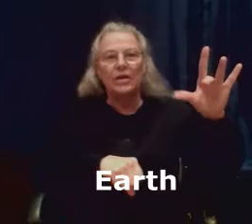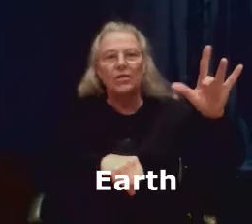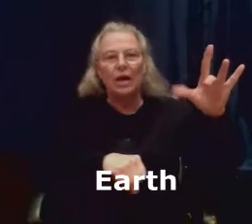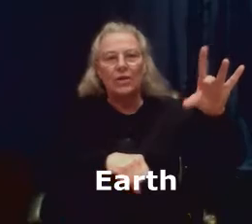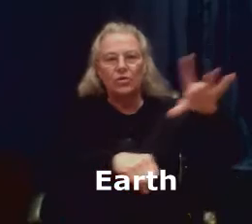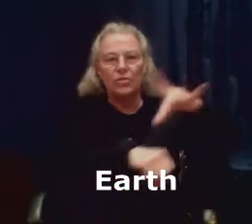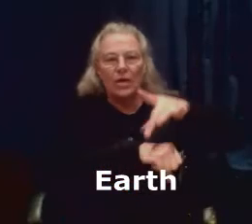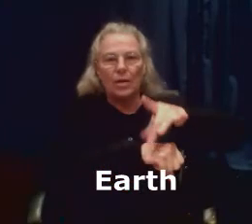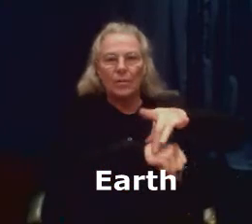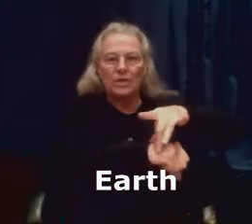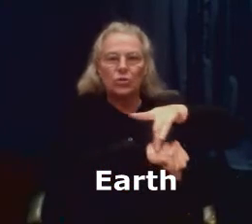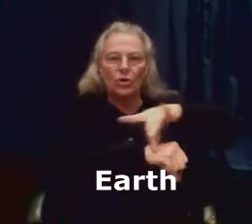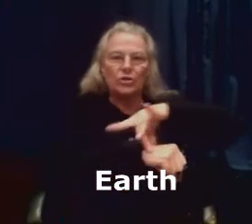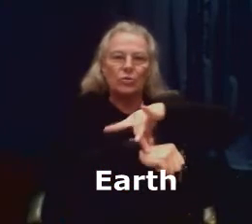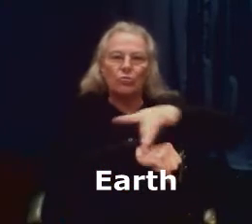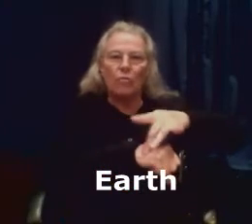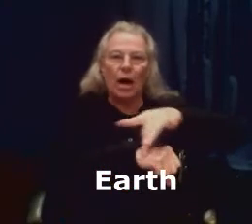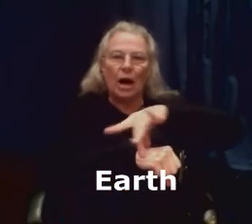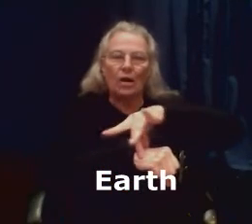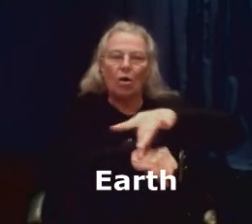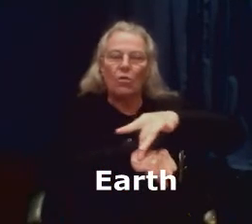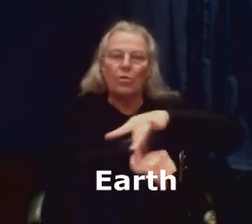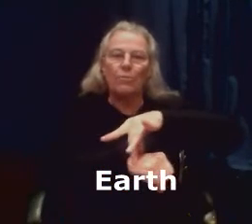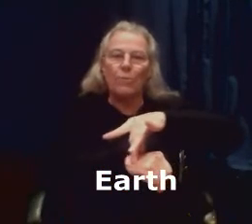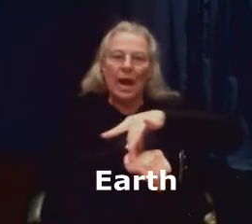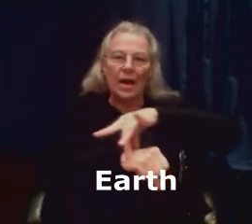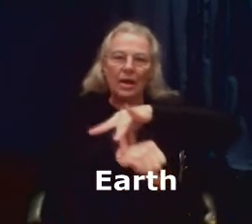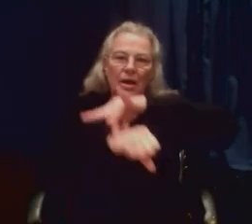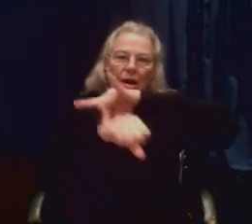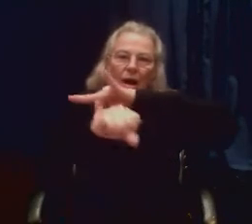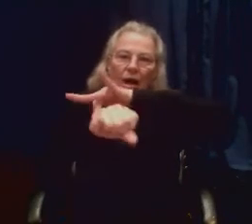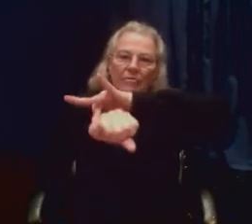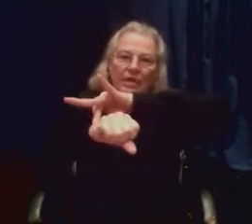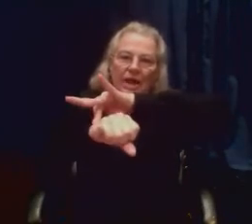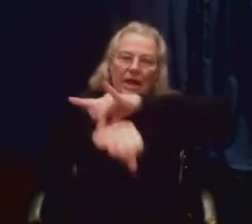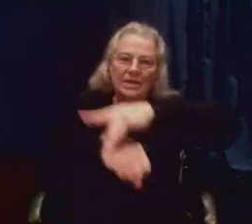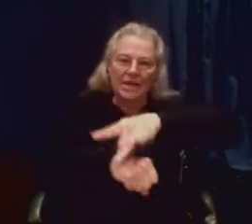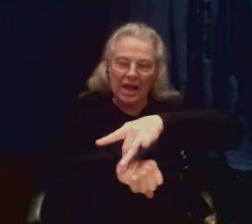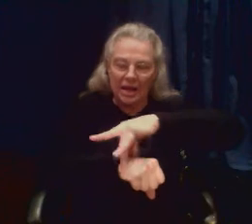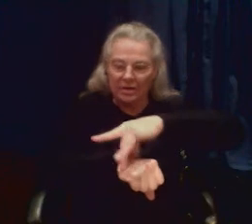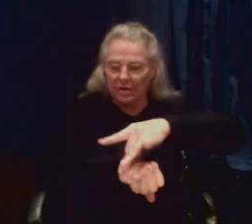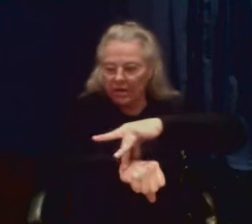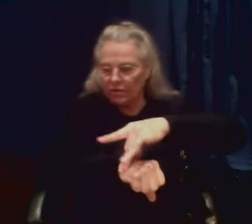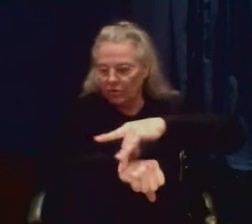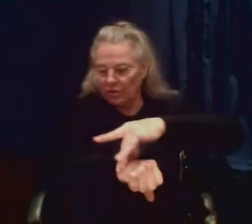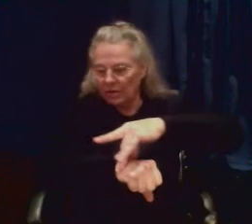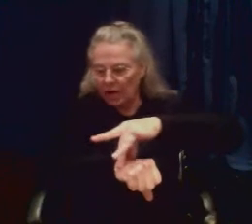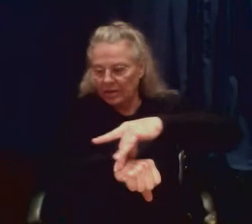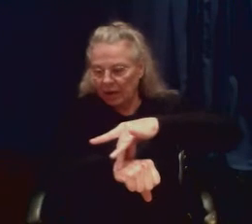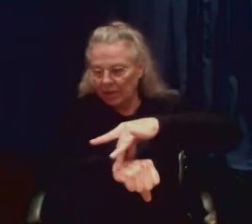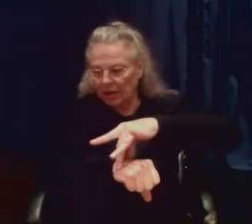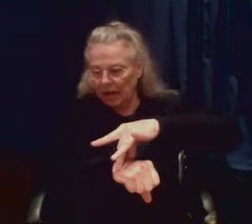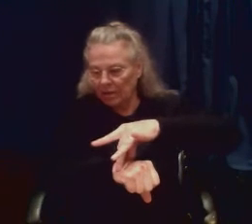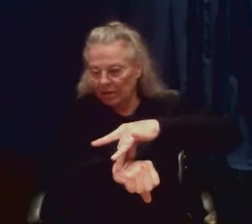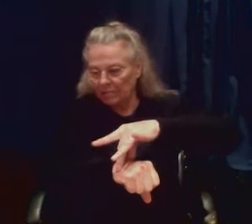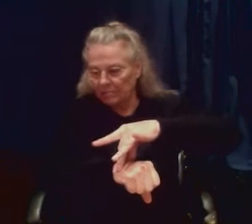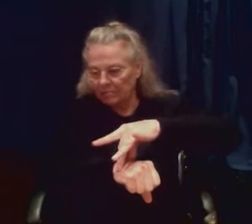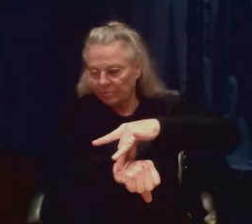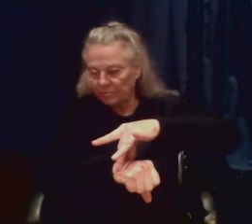finger and your thumb is going to rock on the back of the S hand in your non-dominant hand.